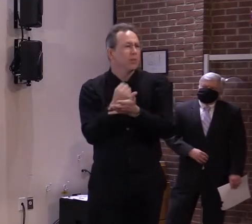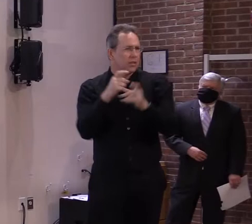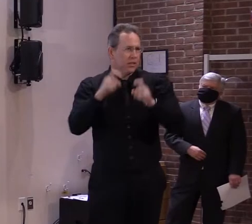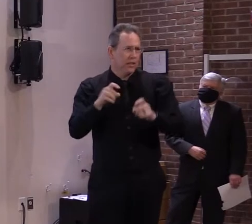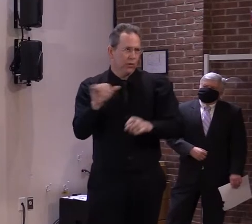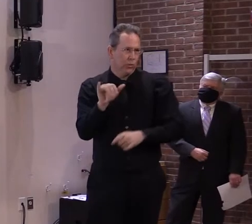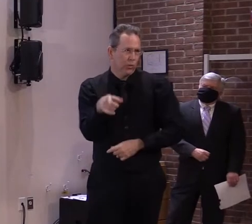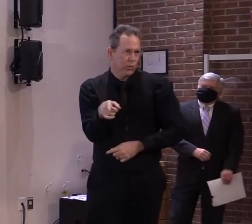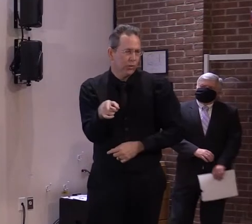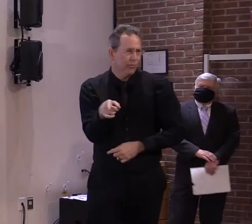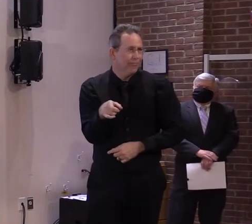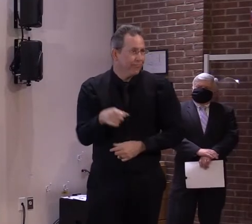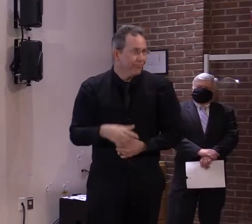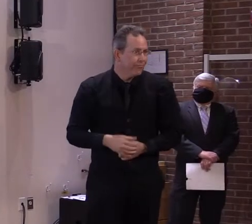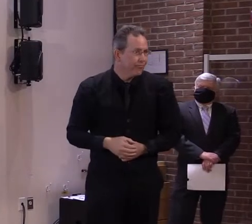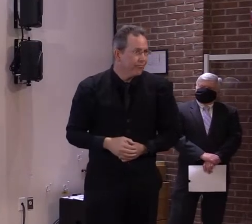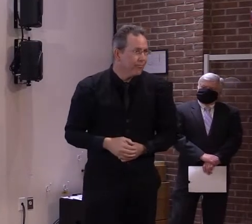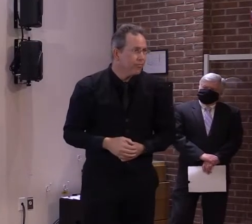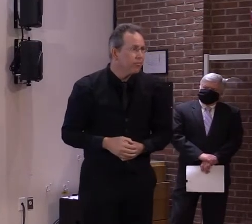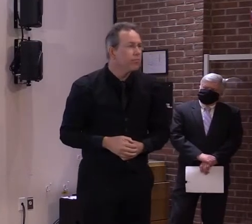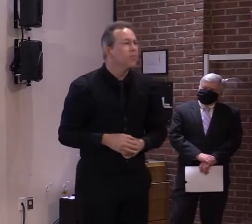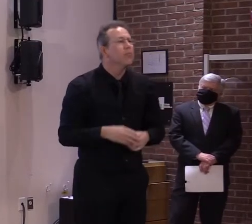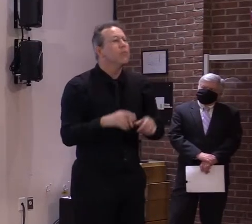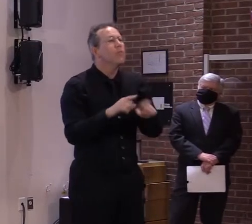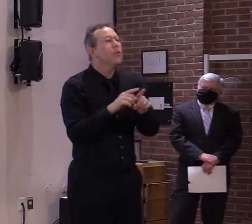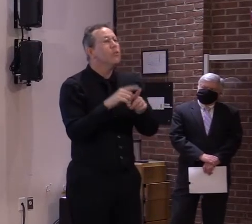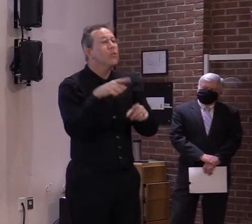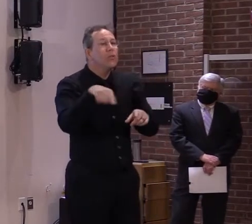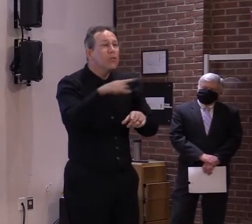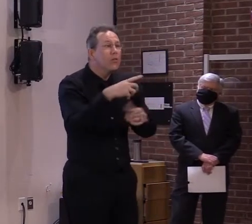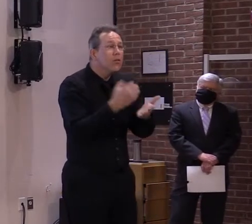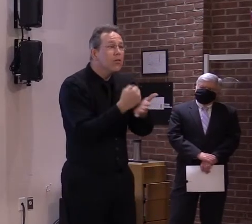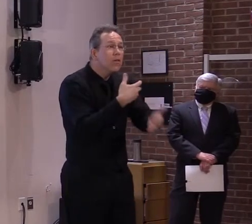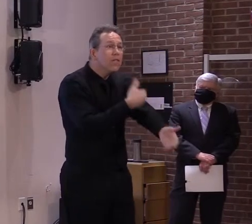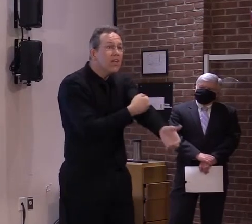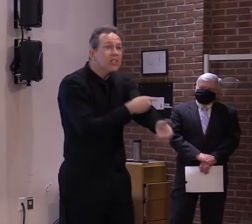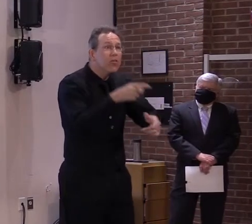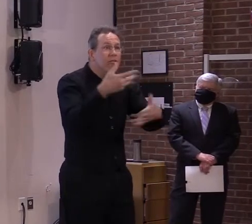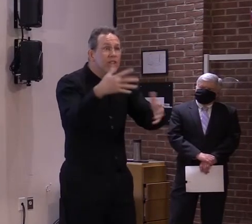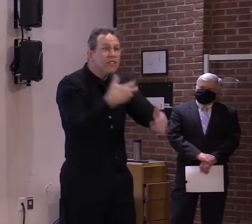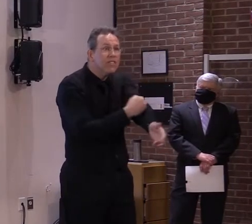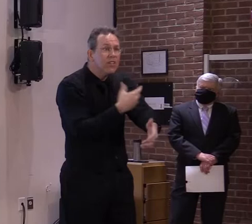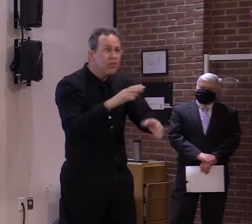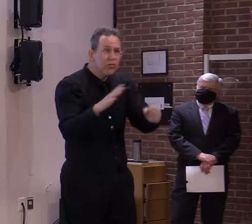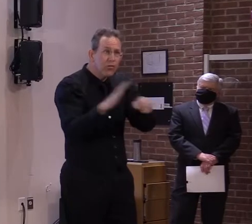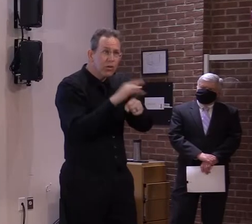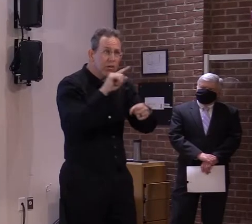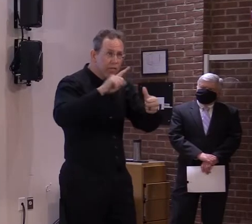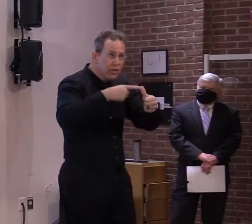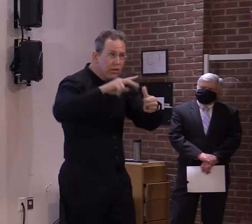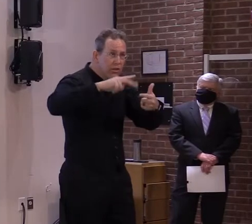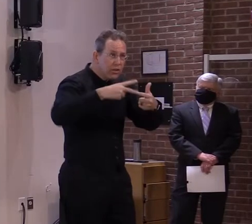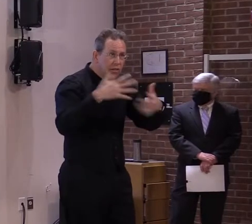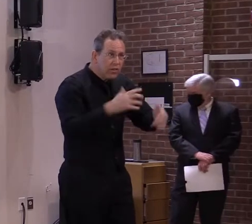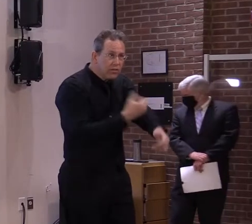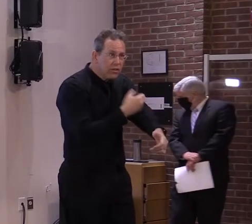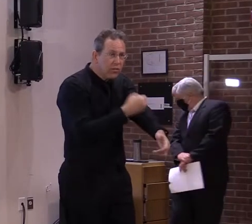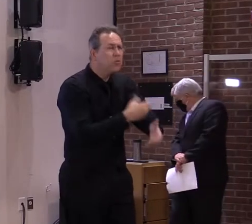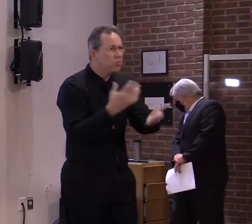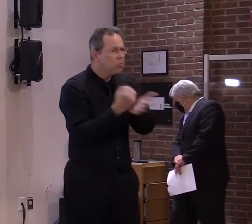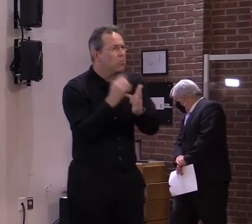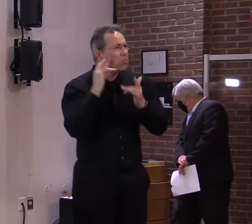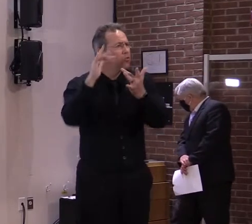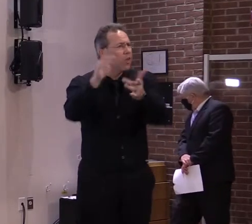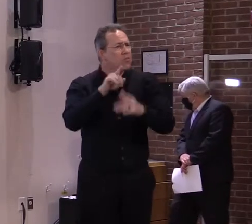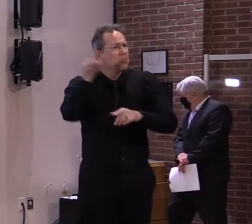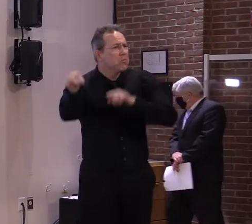to travel without restrictions. As a reminder, we've had one of the most conservative travel